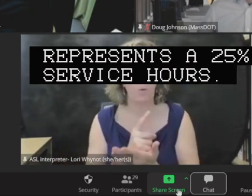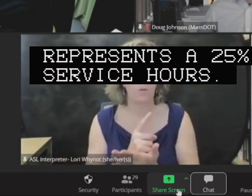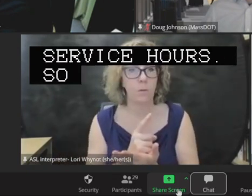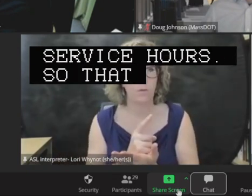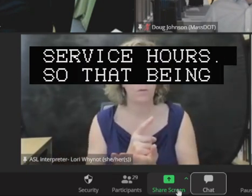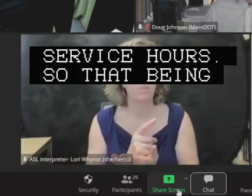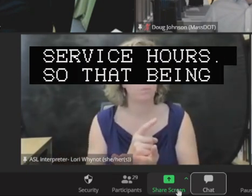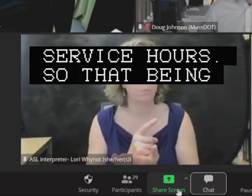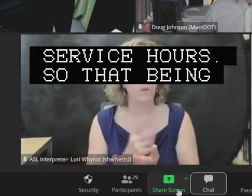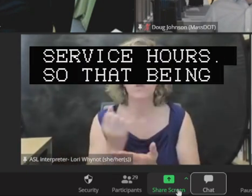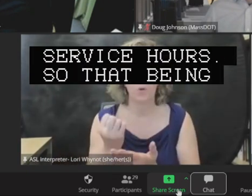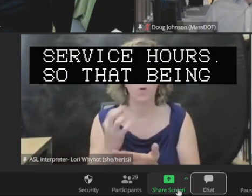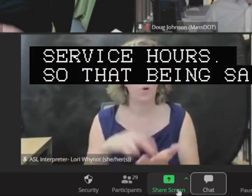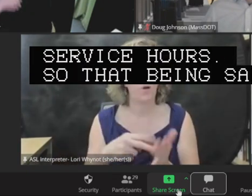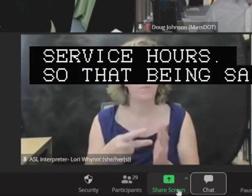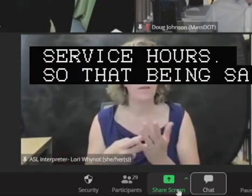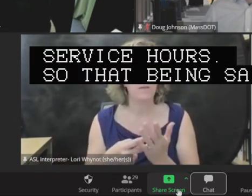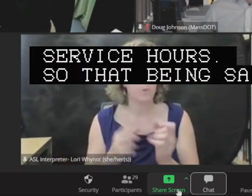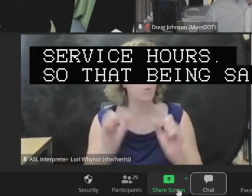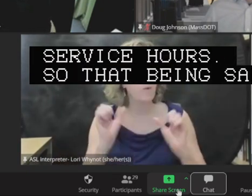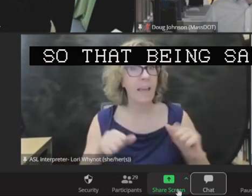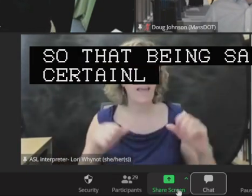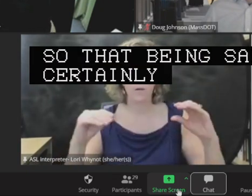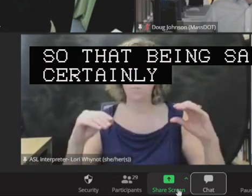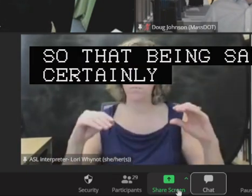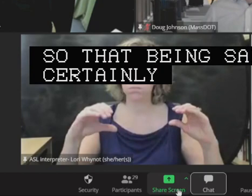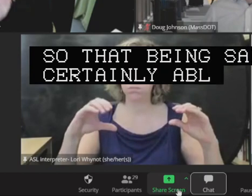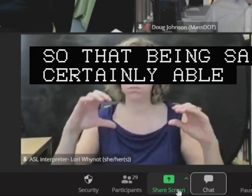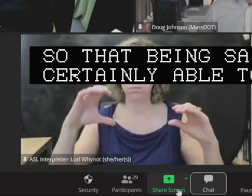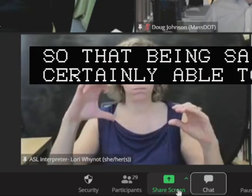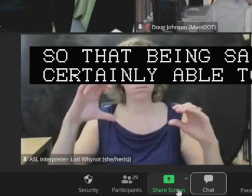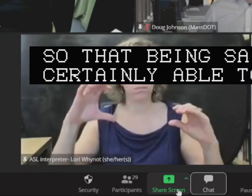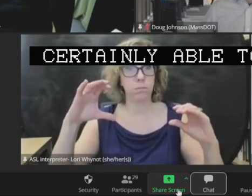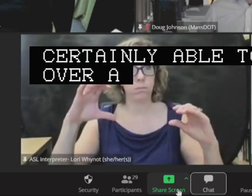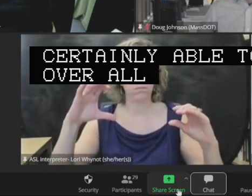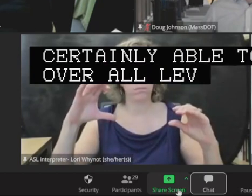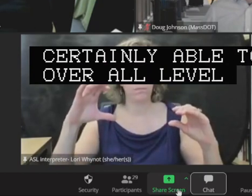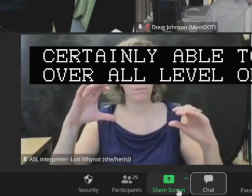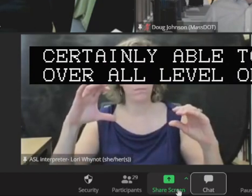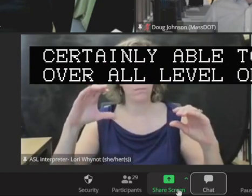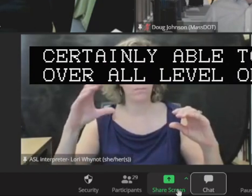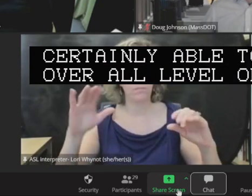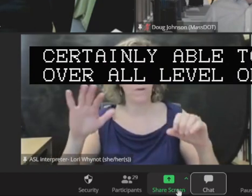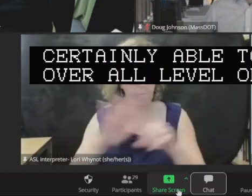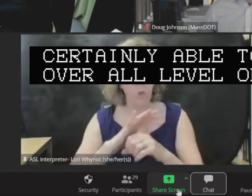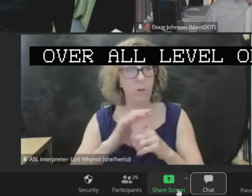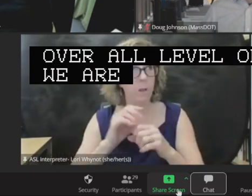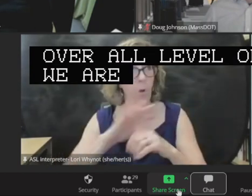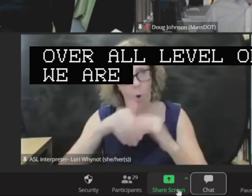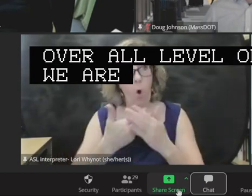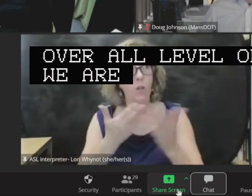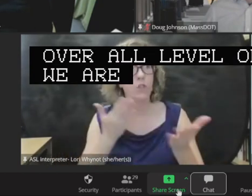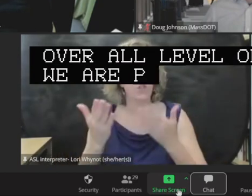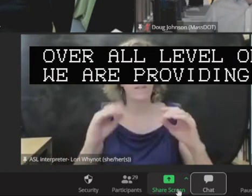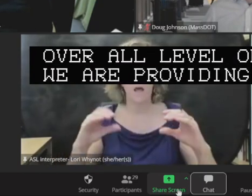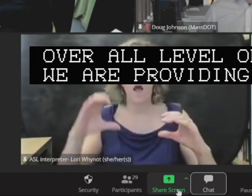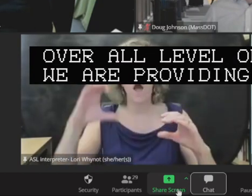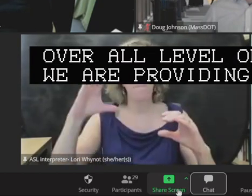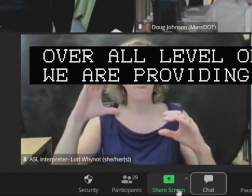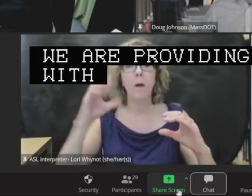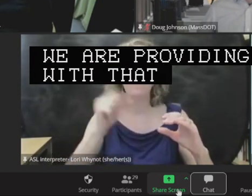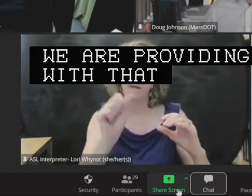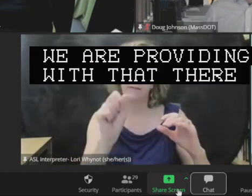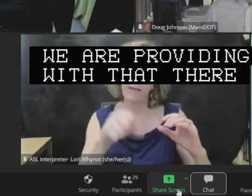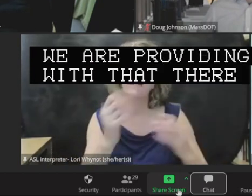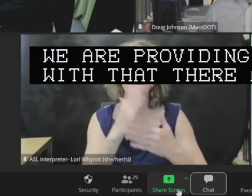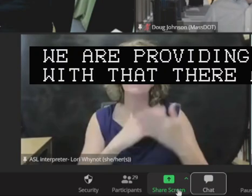we are certainly able to increase the overall level of service that we are providing. However, even with that, there are some trade-offs